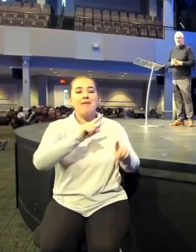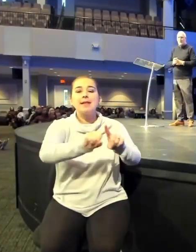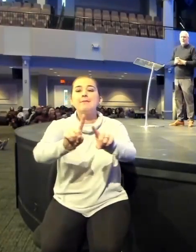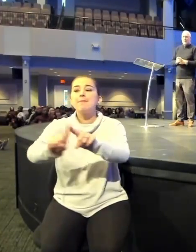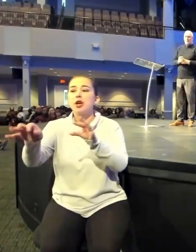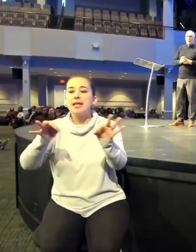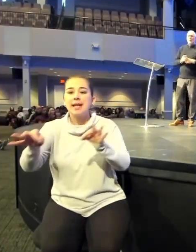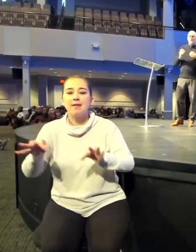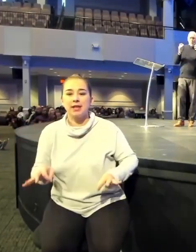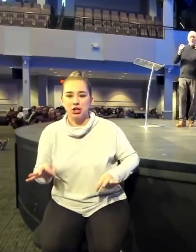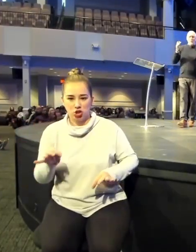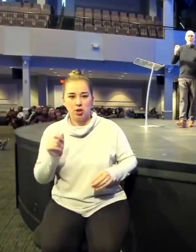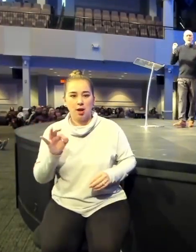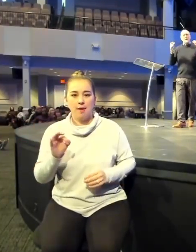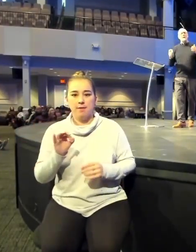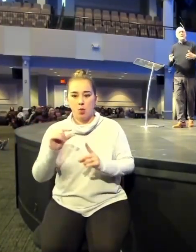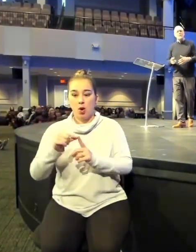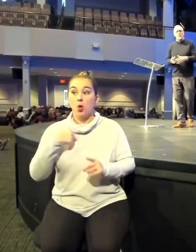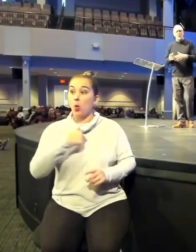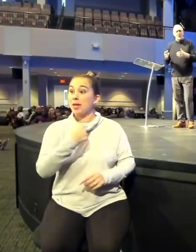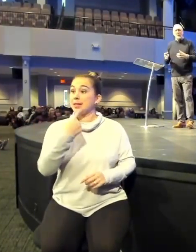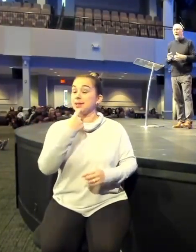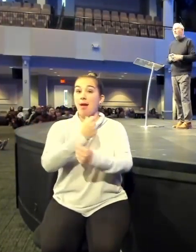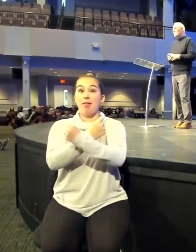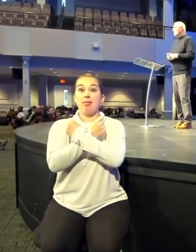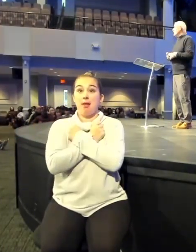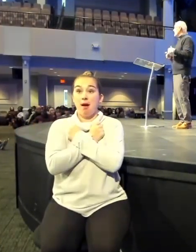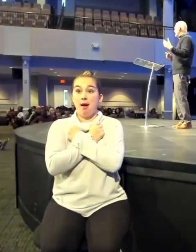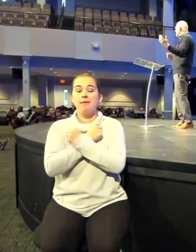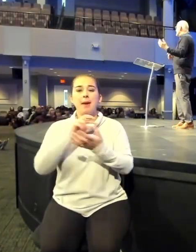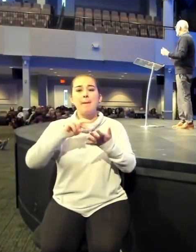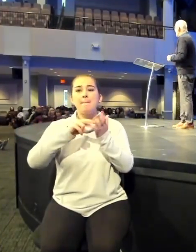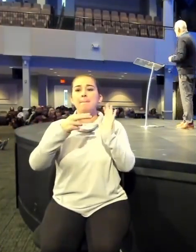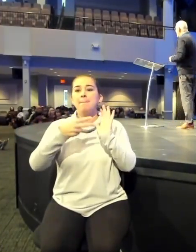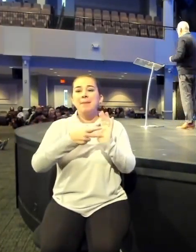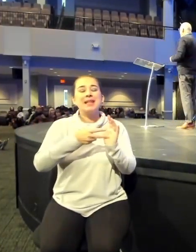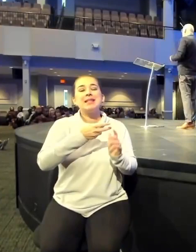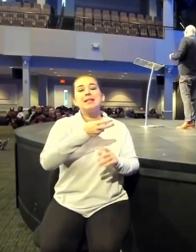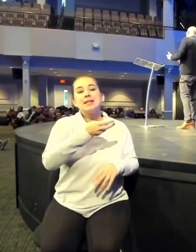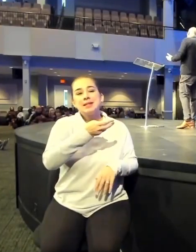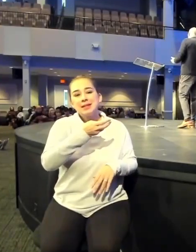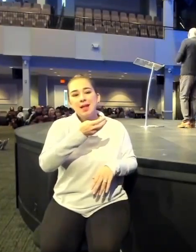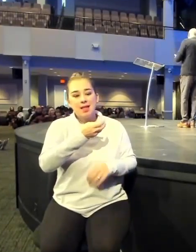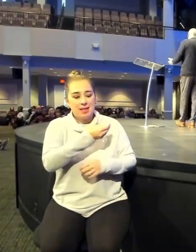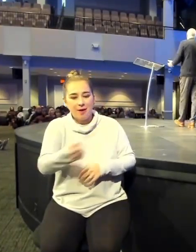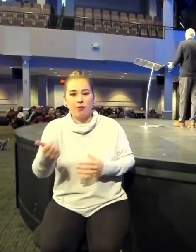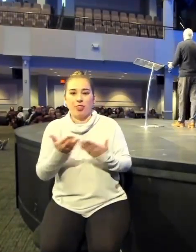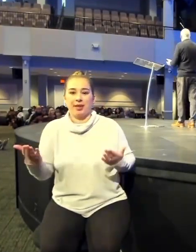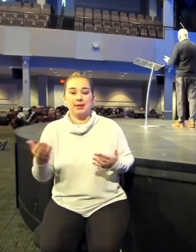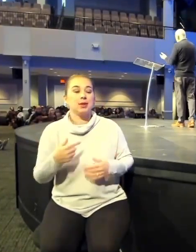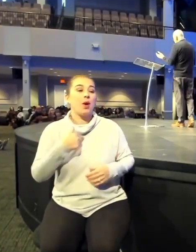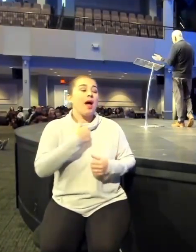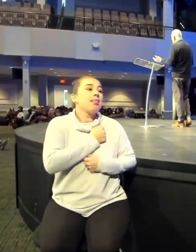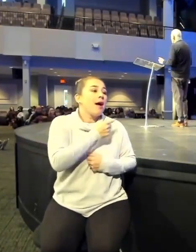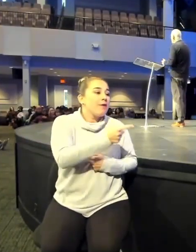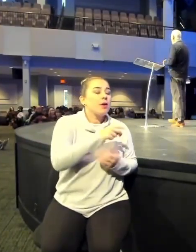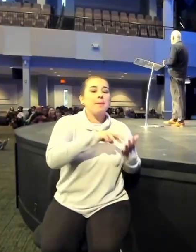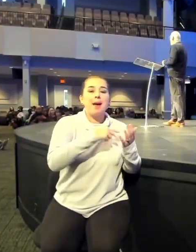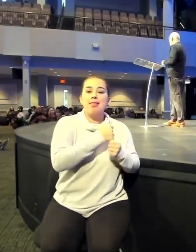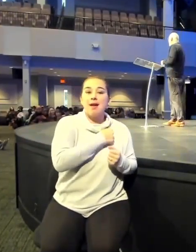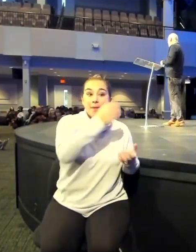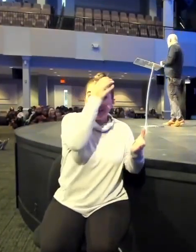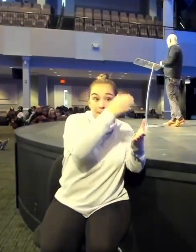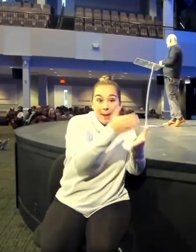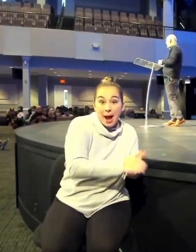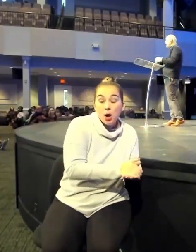word. We use one word in English for the word love, and we use that to describe our love for our spouse, our love for our children, our